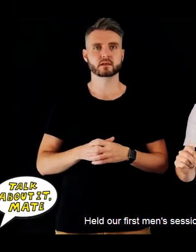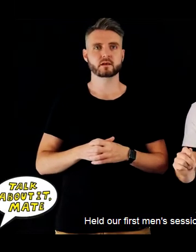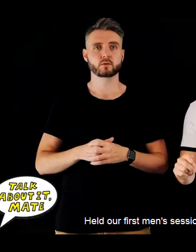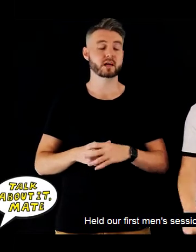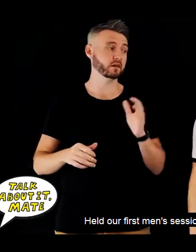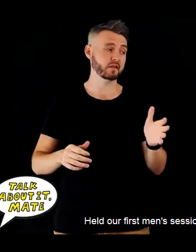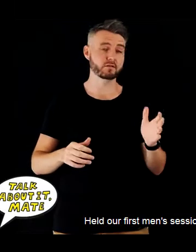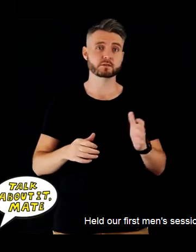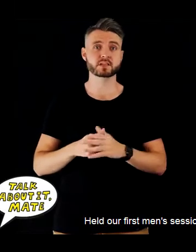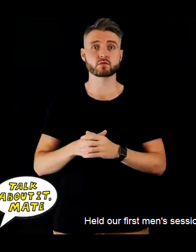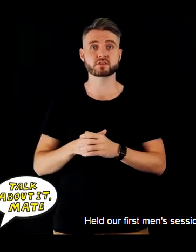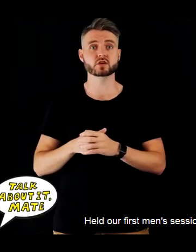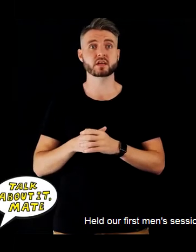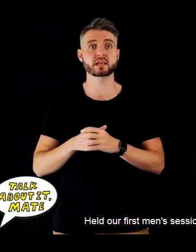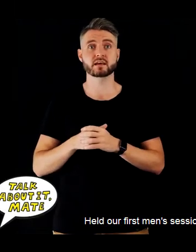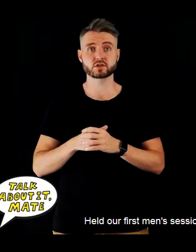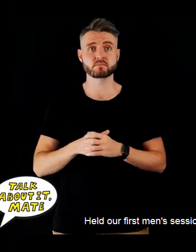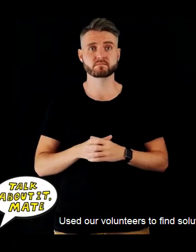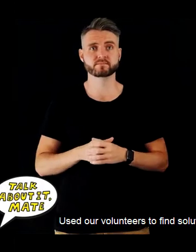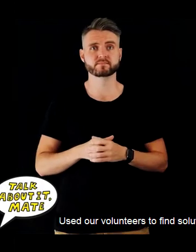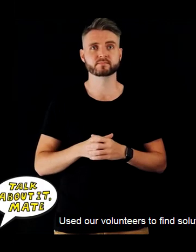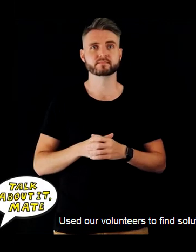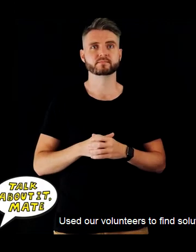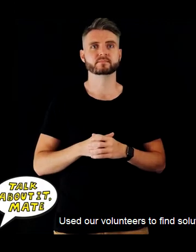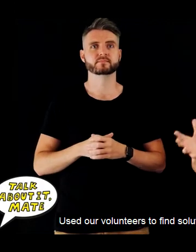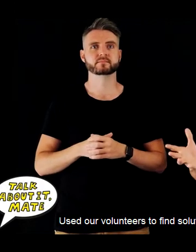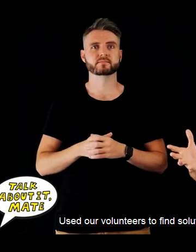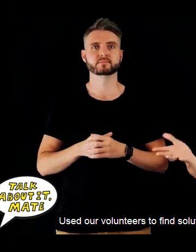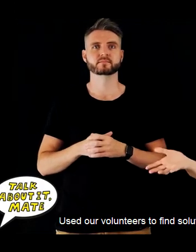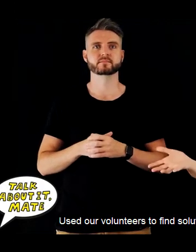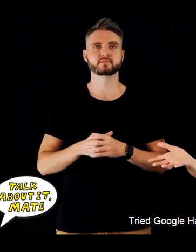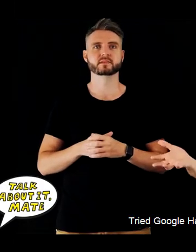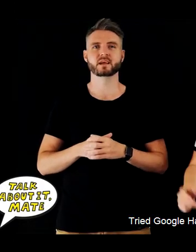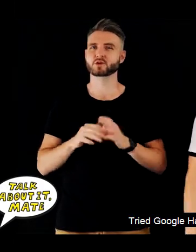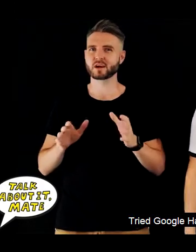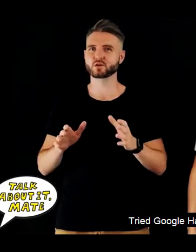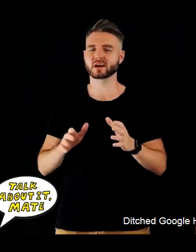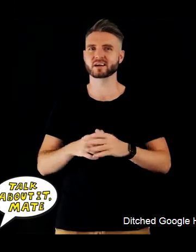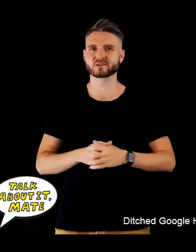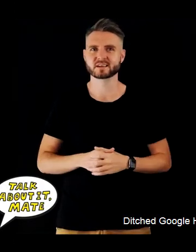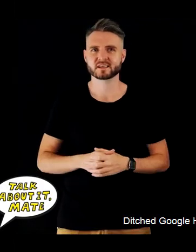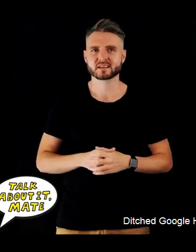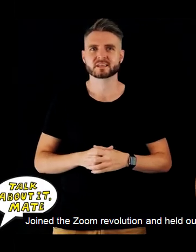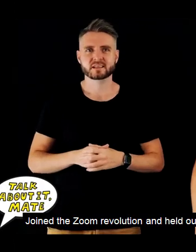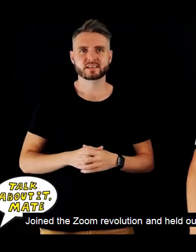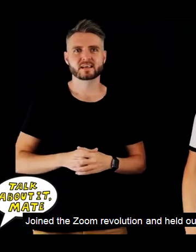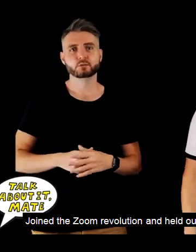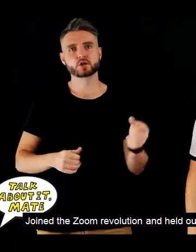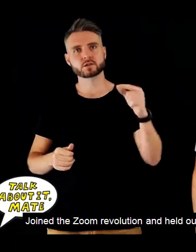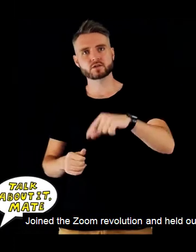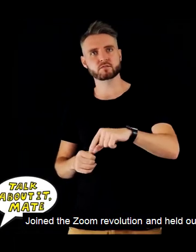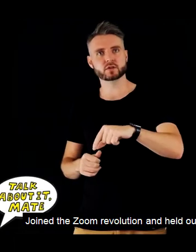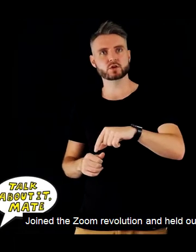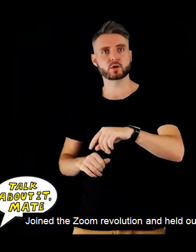on Medium.com. We held our very first men's group session in Leventune. We used our volunteers to find solutions when the lockdown hit. Yeah, we tried Google Hangouts. Ditched Google Hangouts.